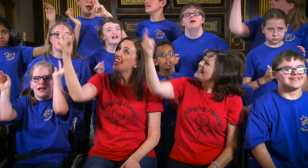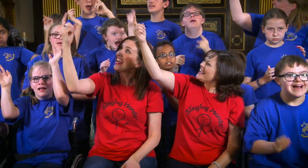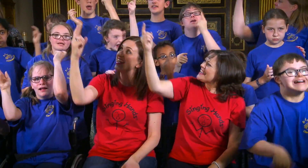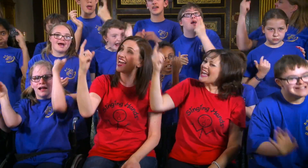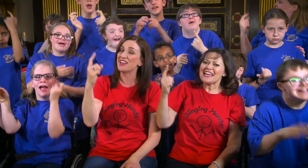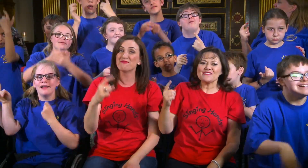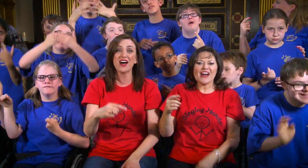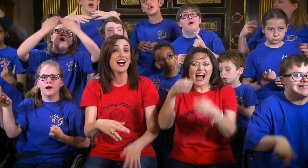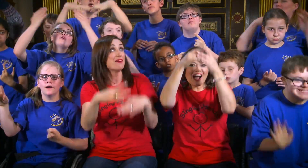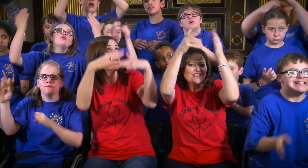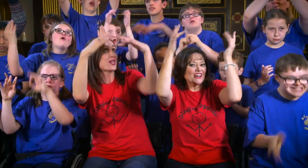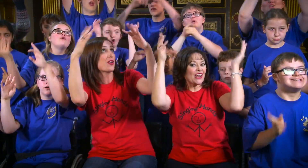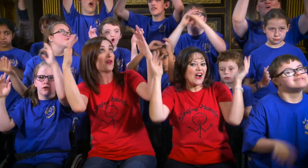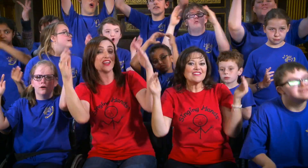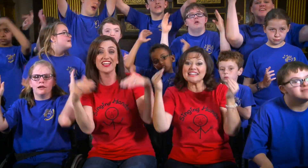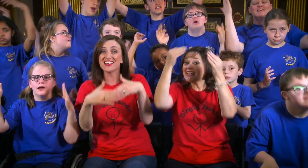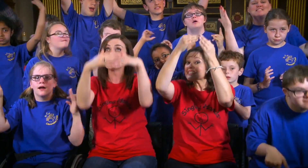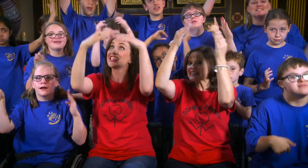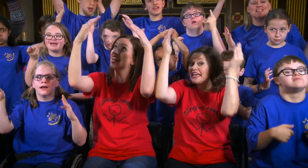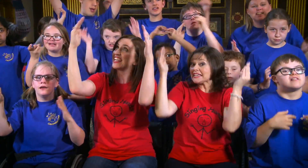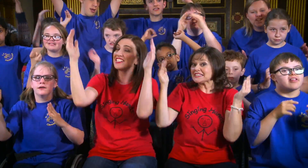He came from the glorious kingdom.